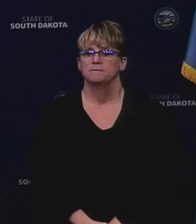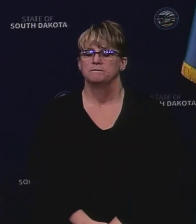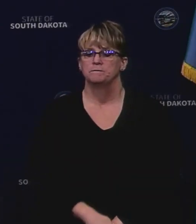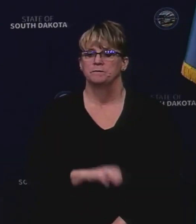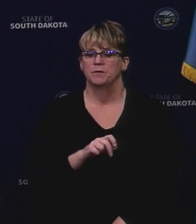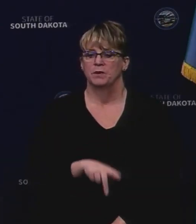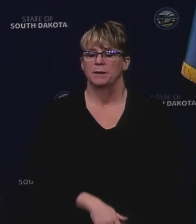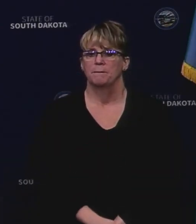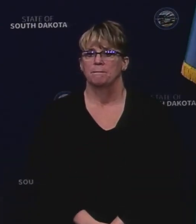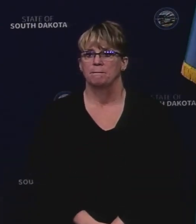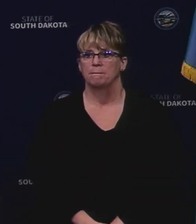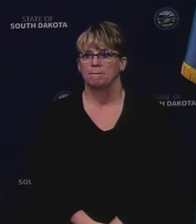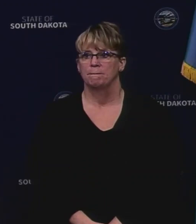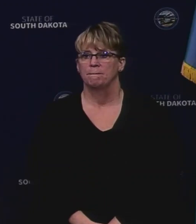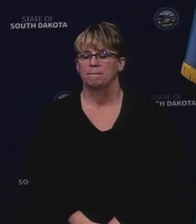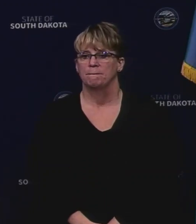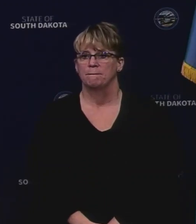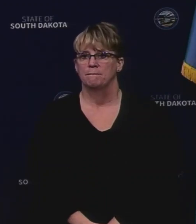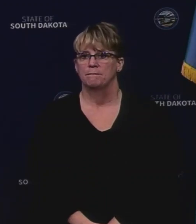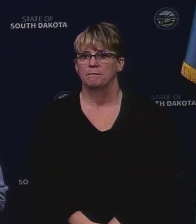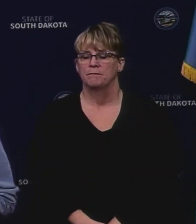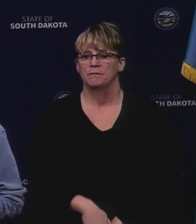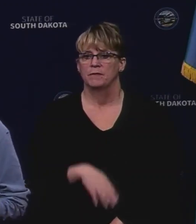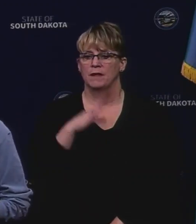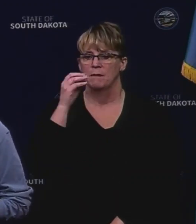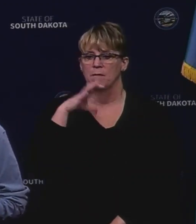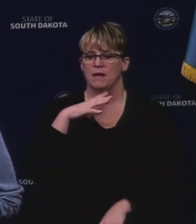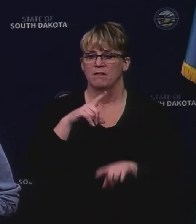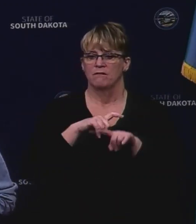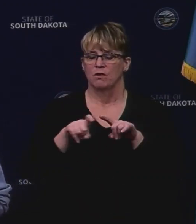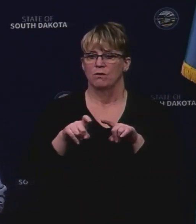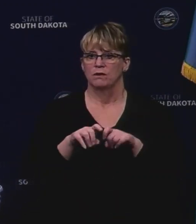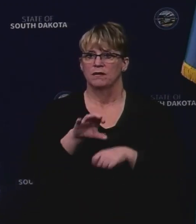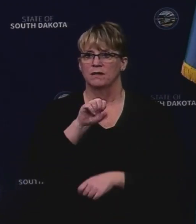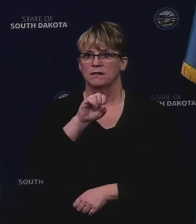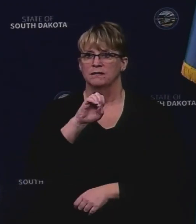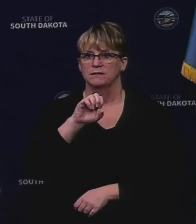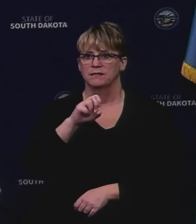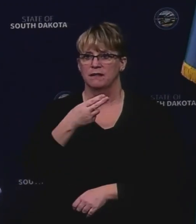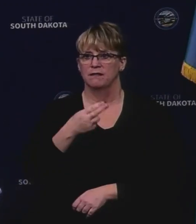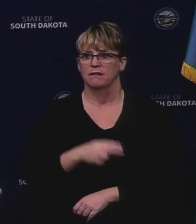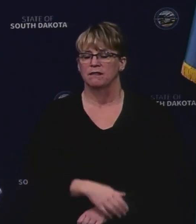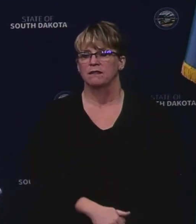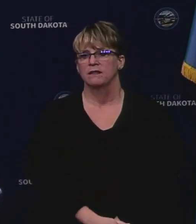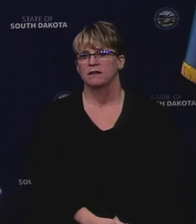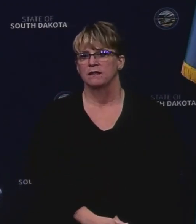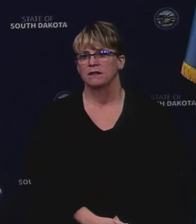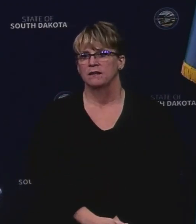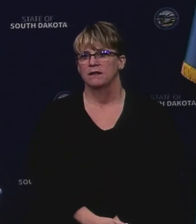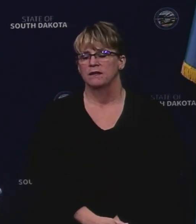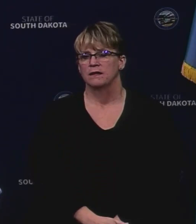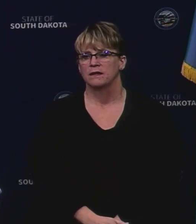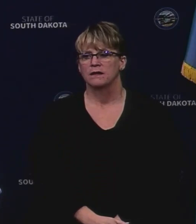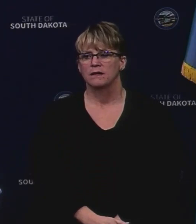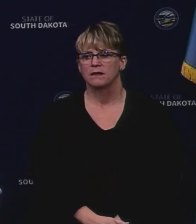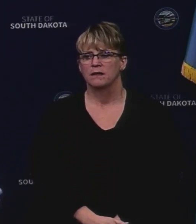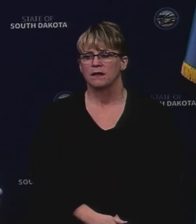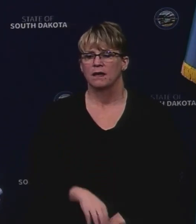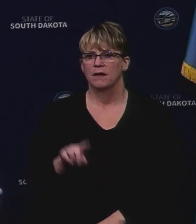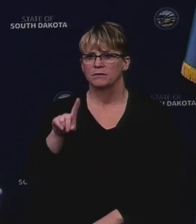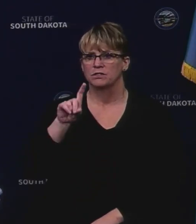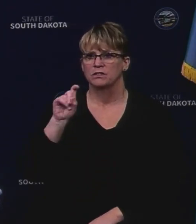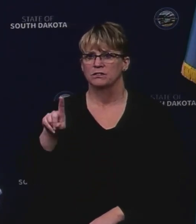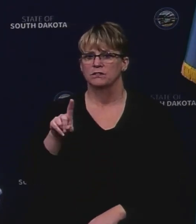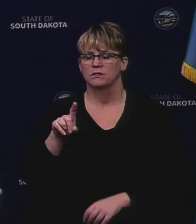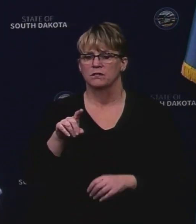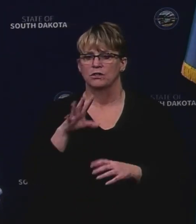Okay. Governor Would that? Seth Tupper. Seth, go ahead. I was just going to ask you, one of those two